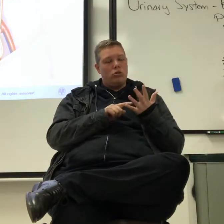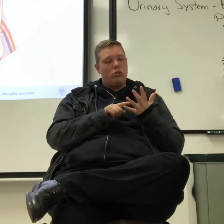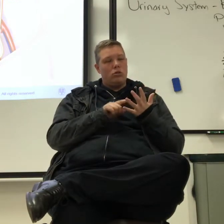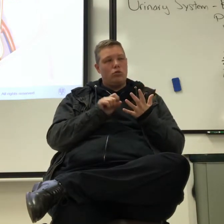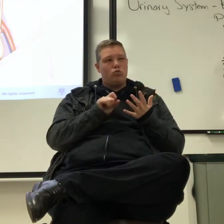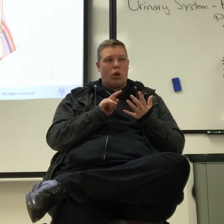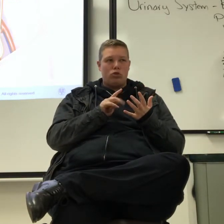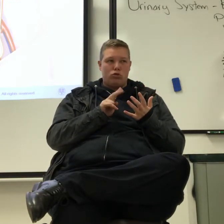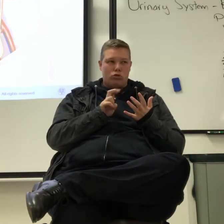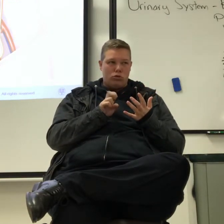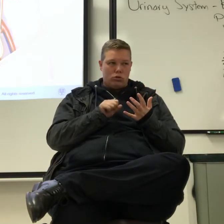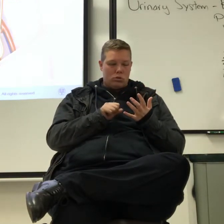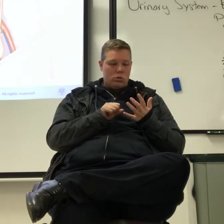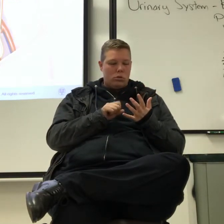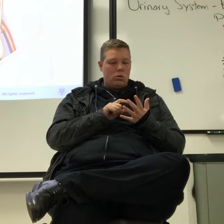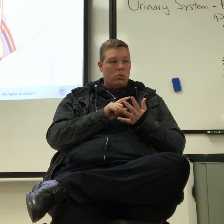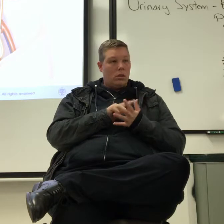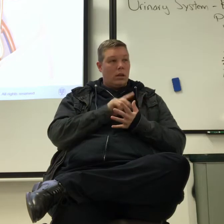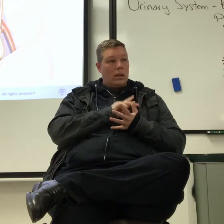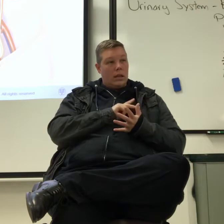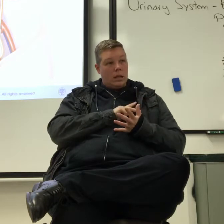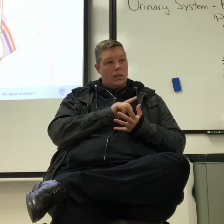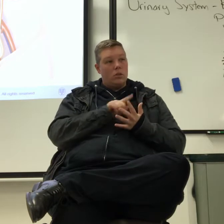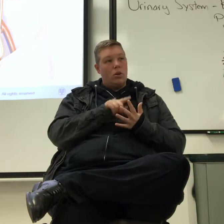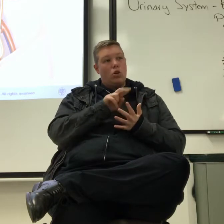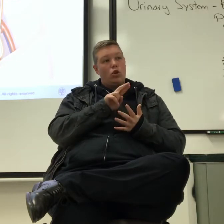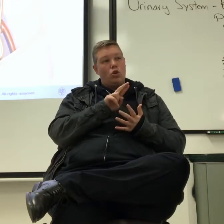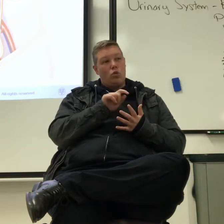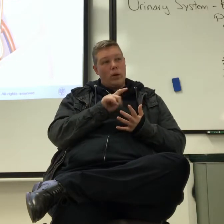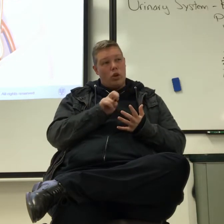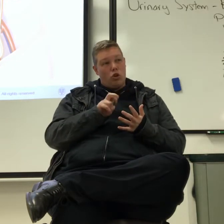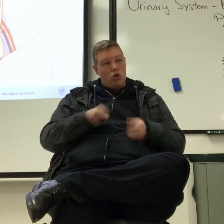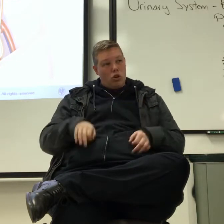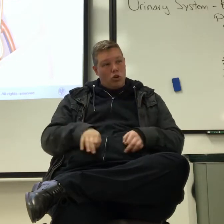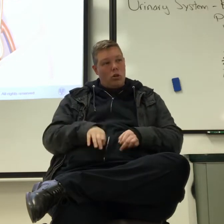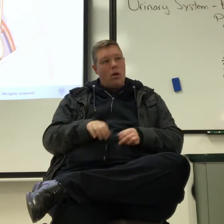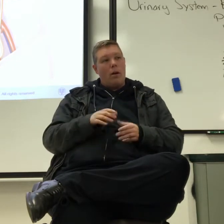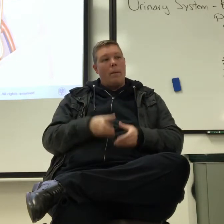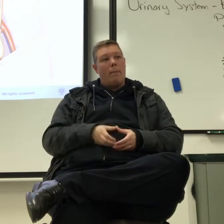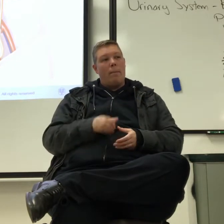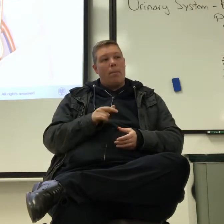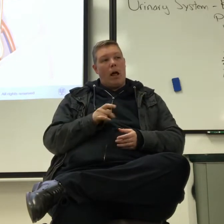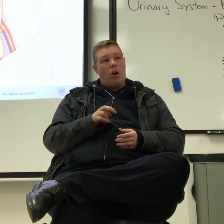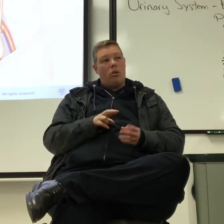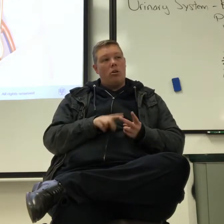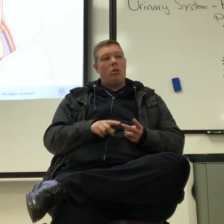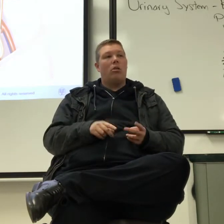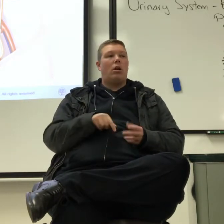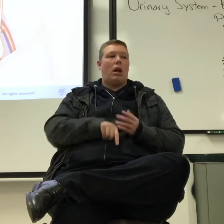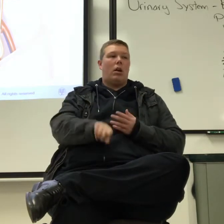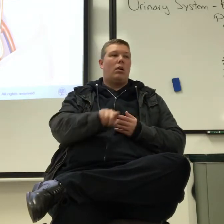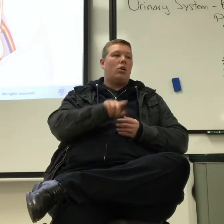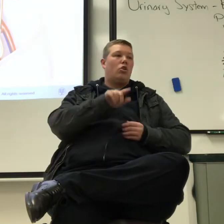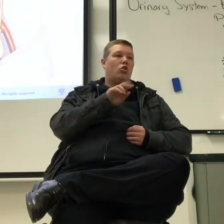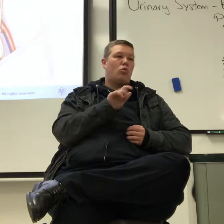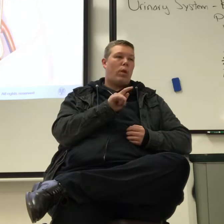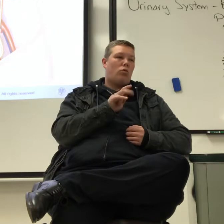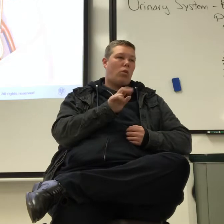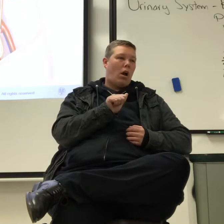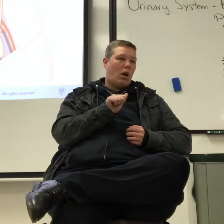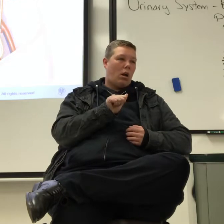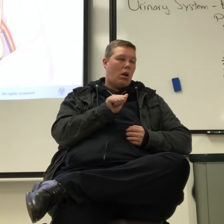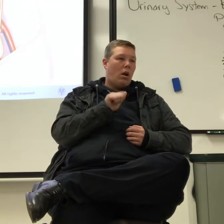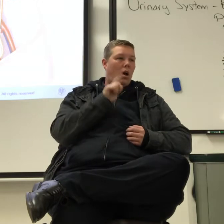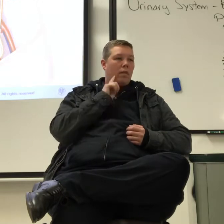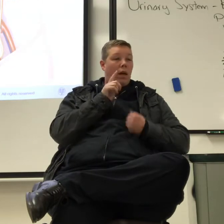the urinary system: kidneys, ureters, bladder, urethra, and the key function is